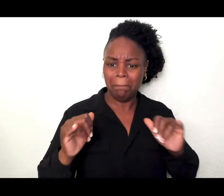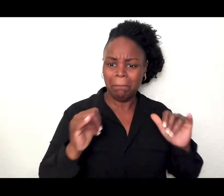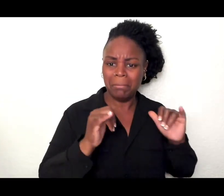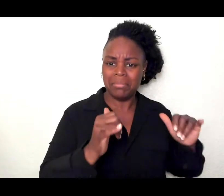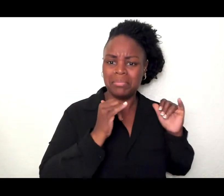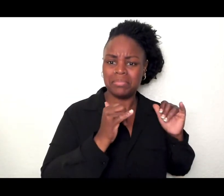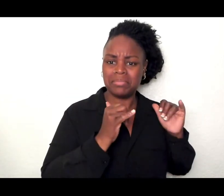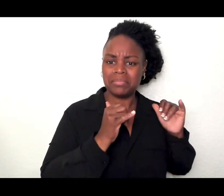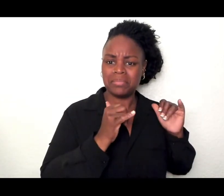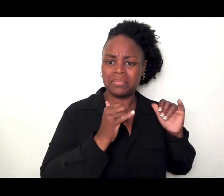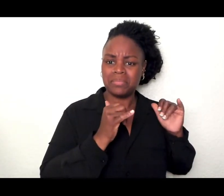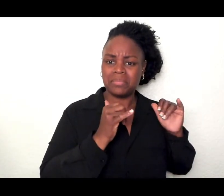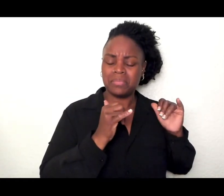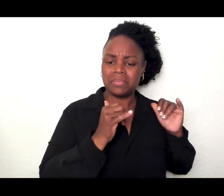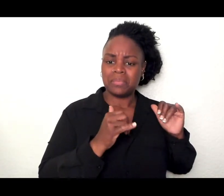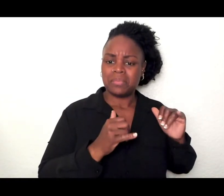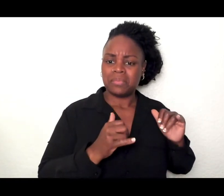survival.